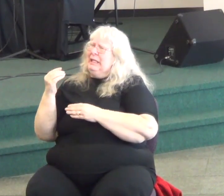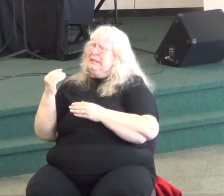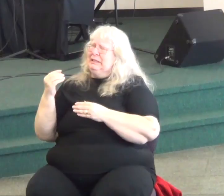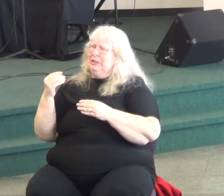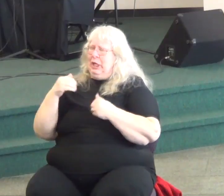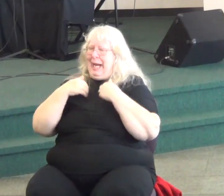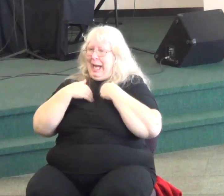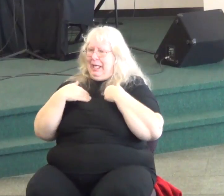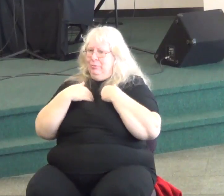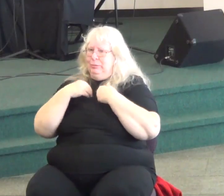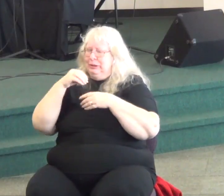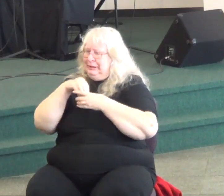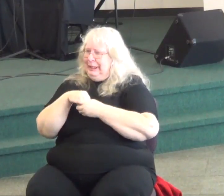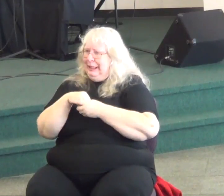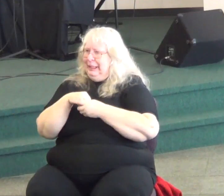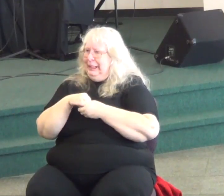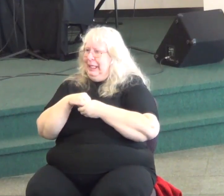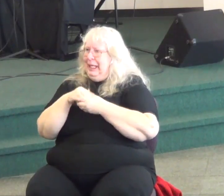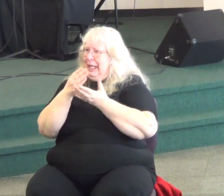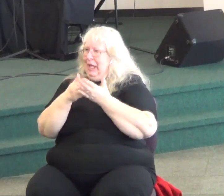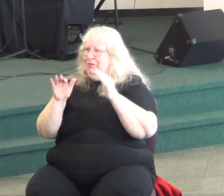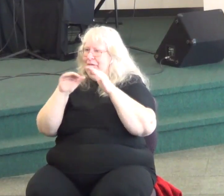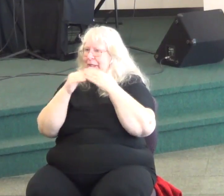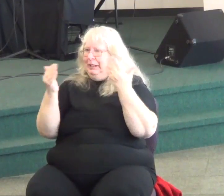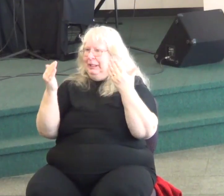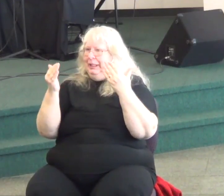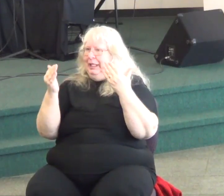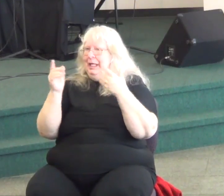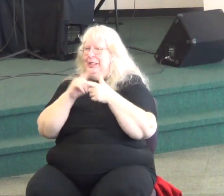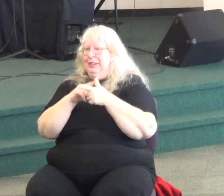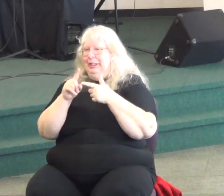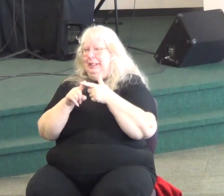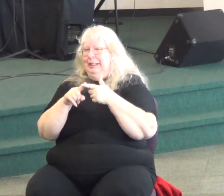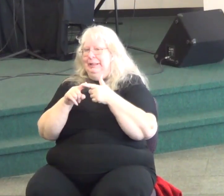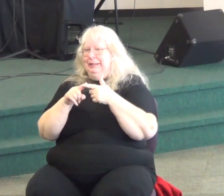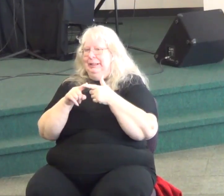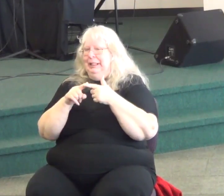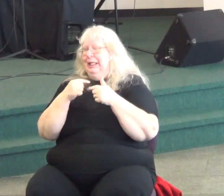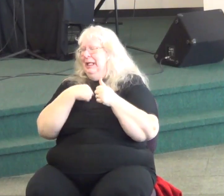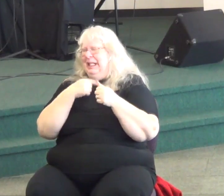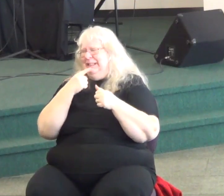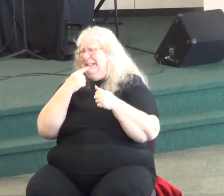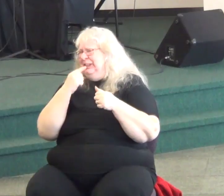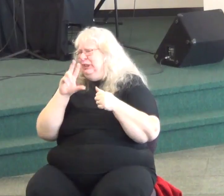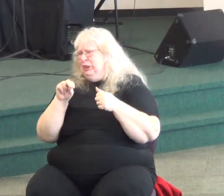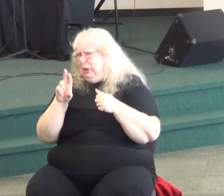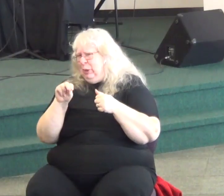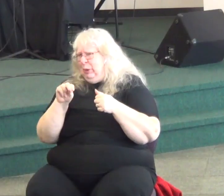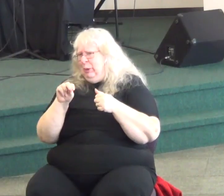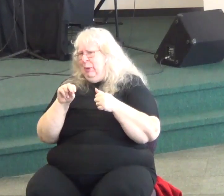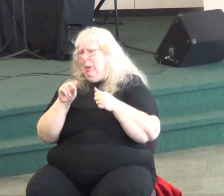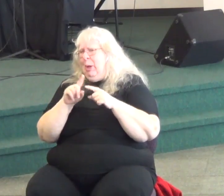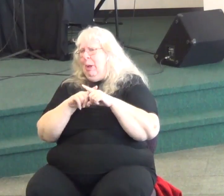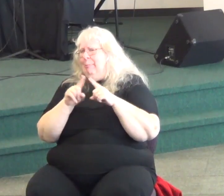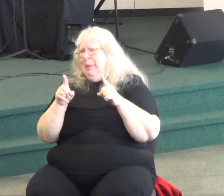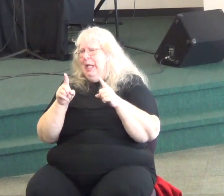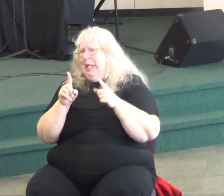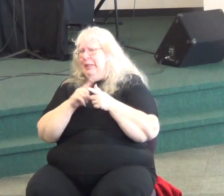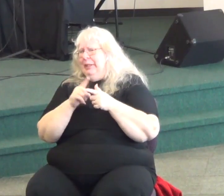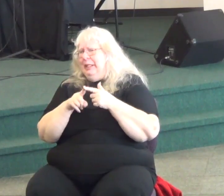And then I got to reading about the white horse and Jesus riding it and you and me on him too. And I thought, you know what? I better rethink